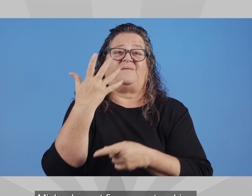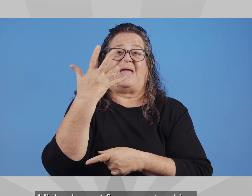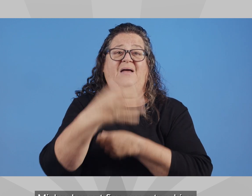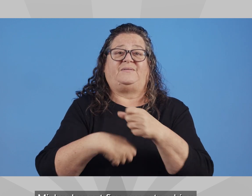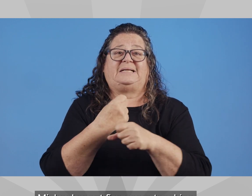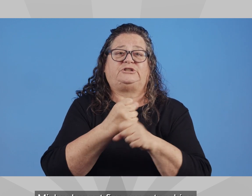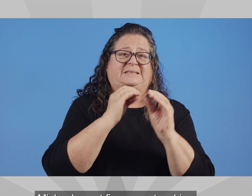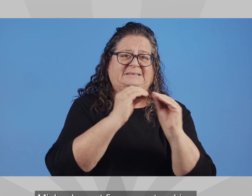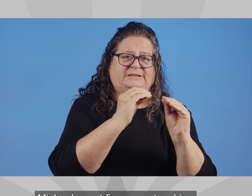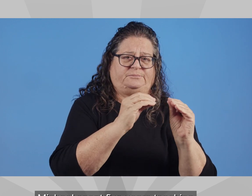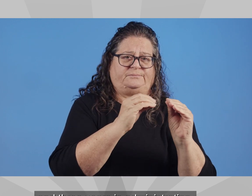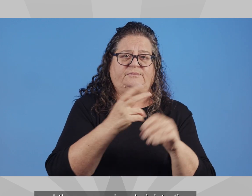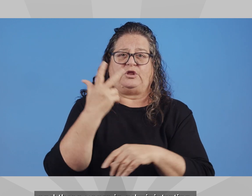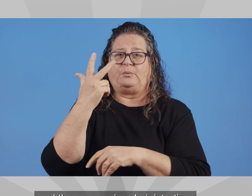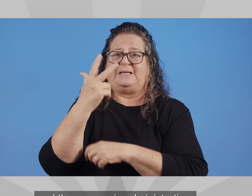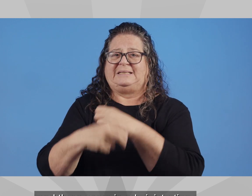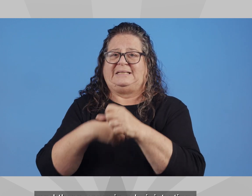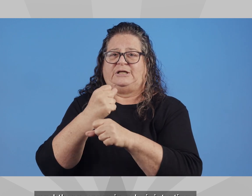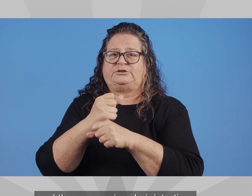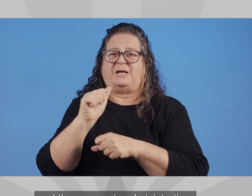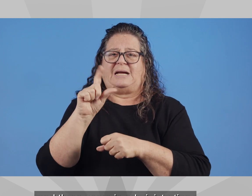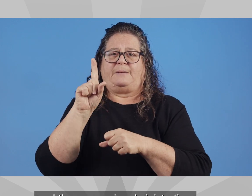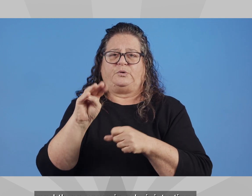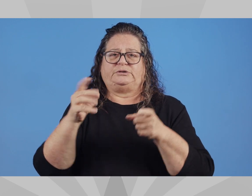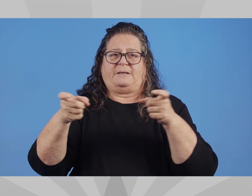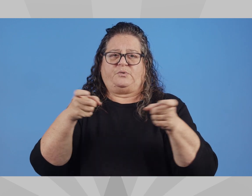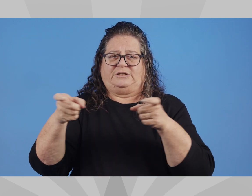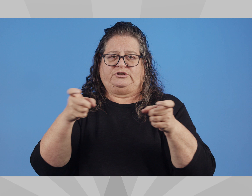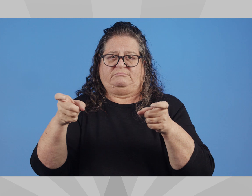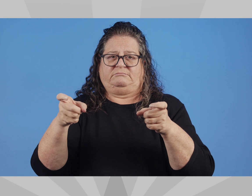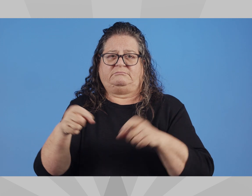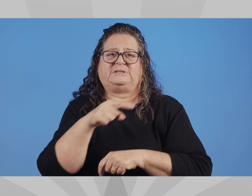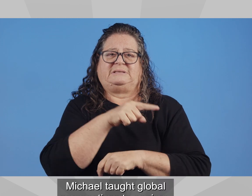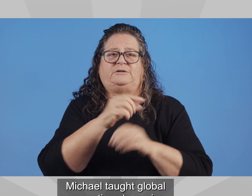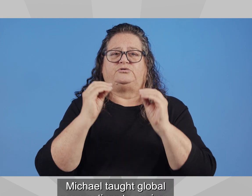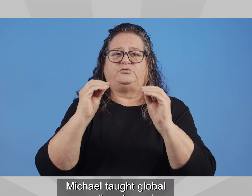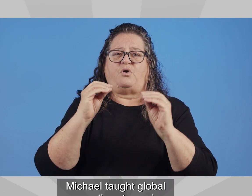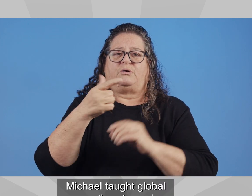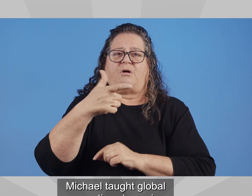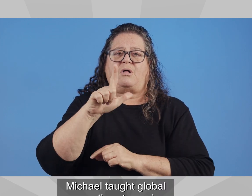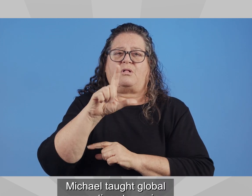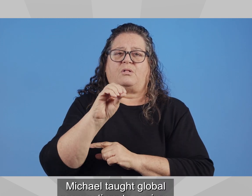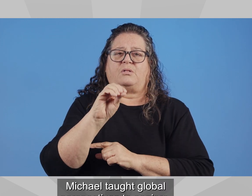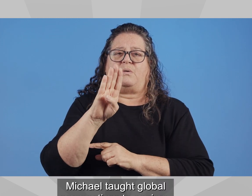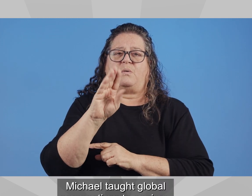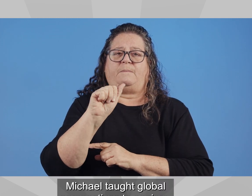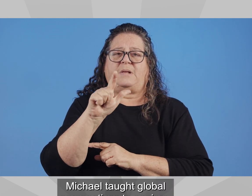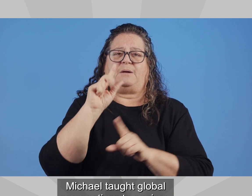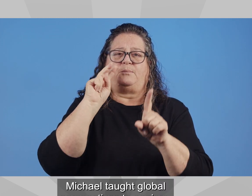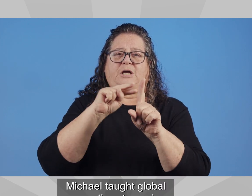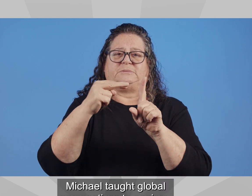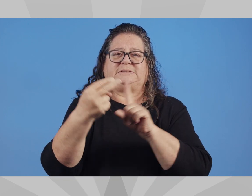Michael spent 5 years teaching and 3 years in administration. Michael taught global perspectives